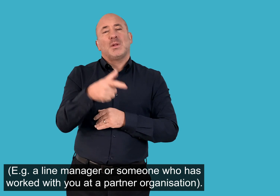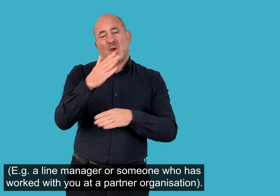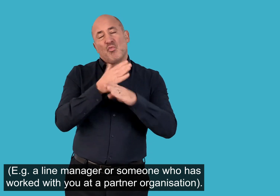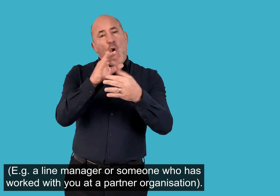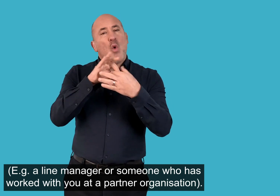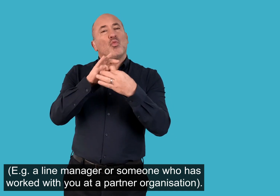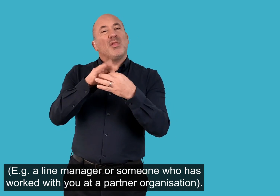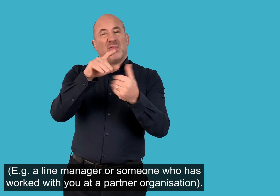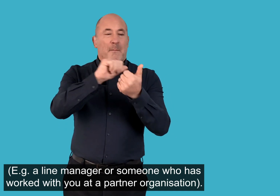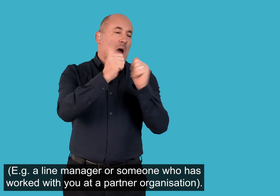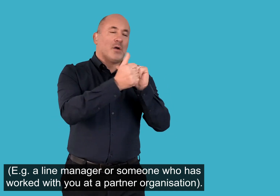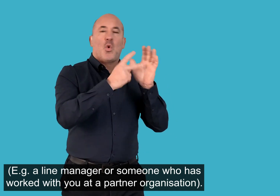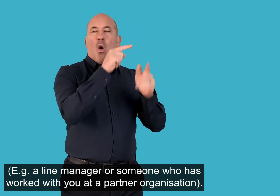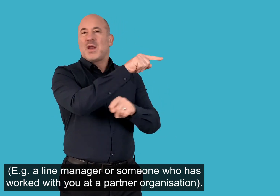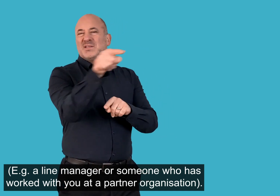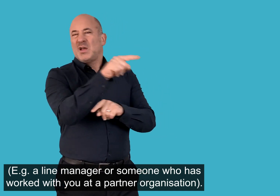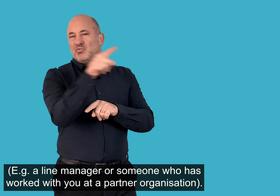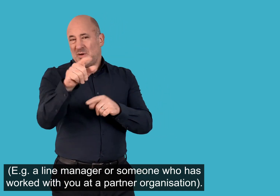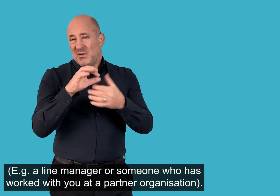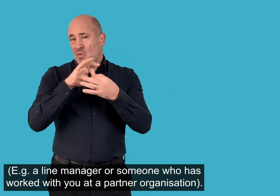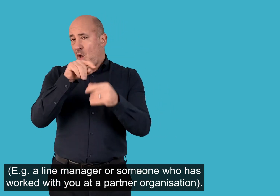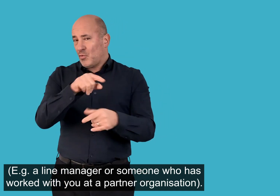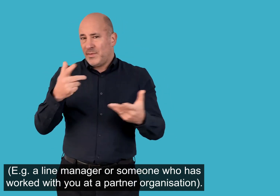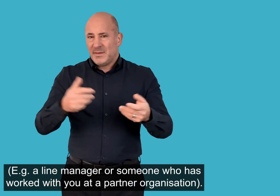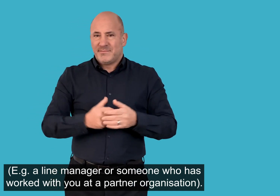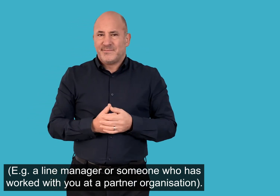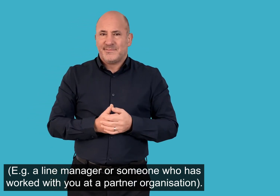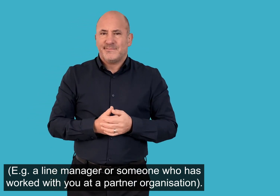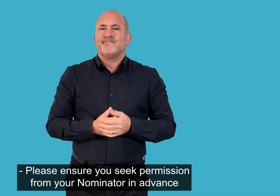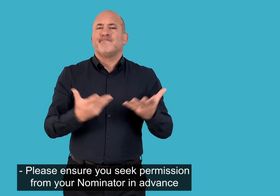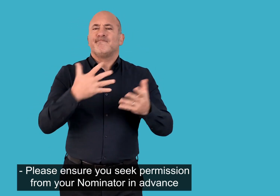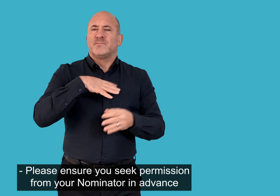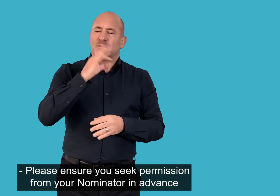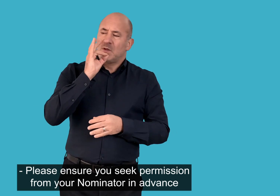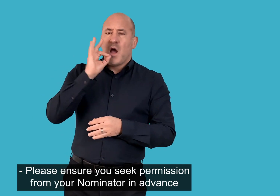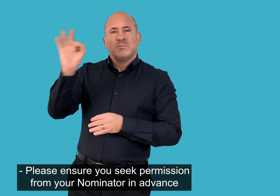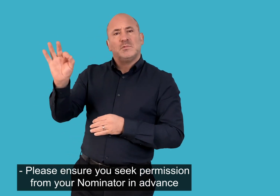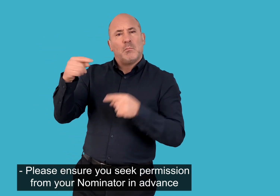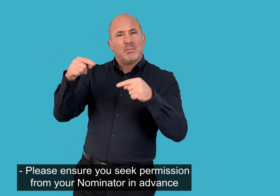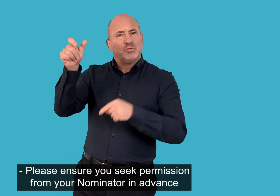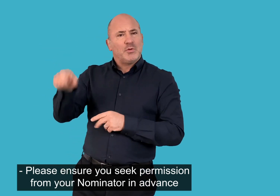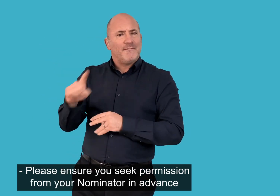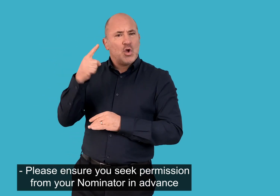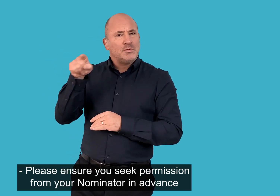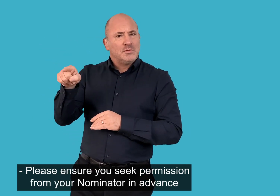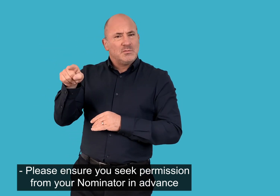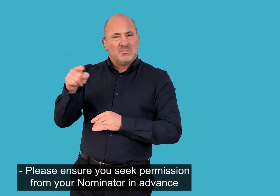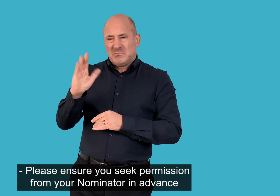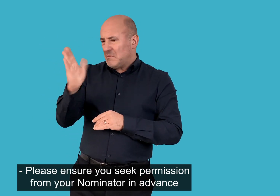has worked with you at a partner organisation. Please ensure you seek permission from your nominator